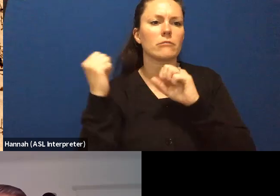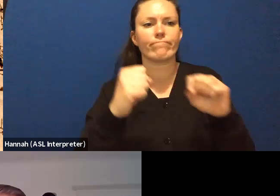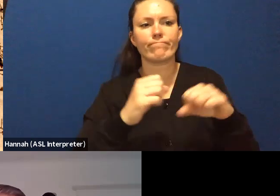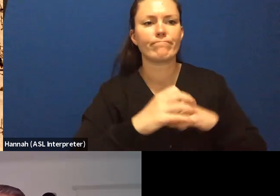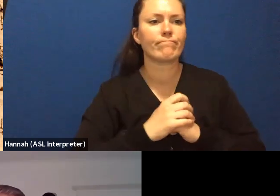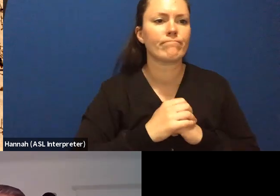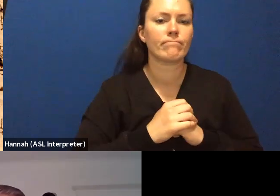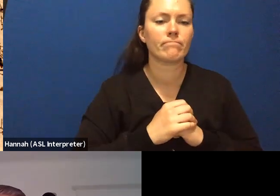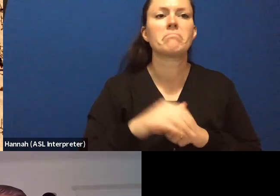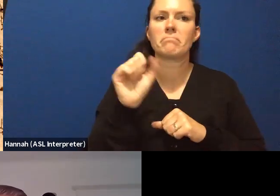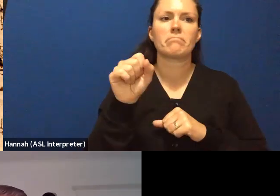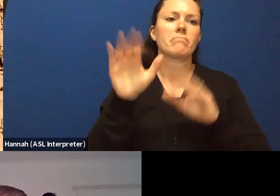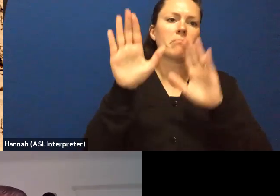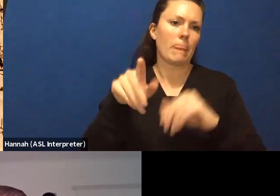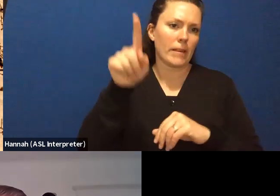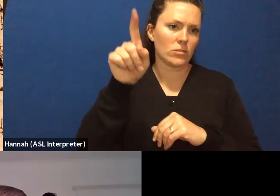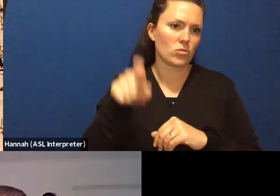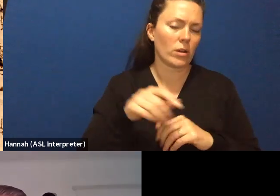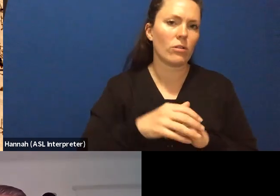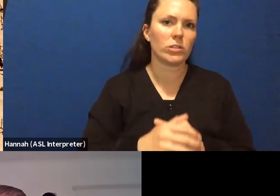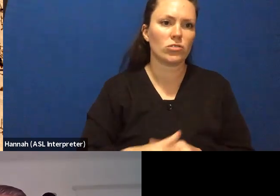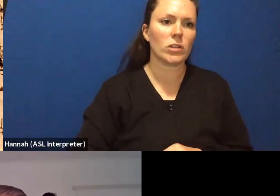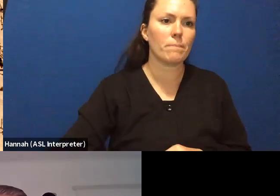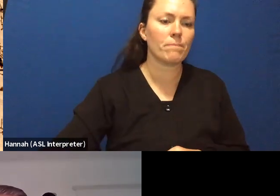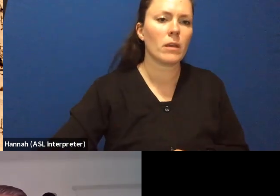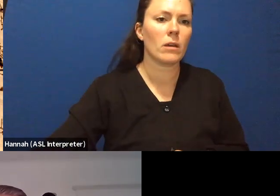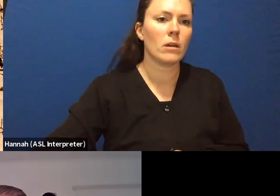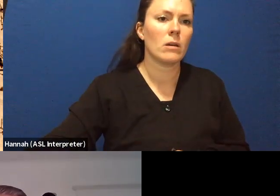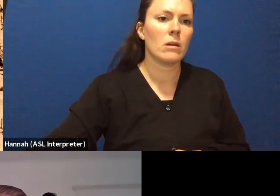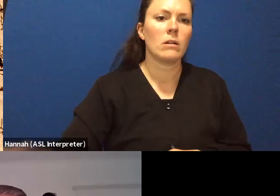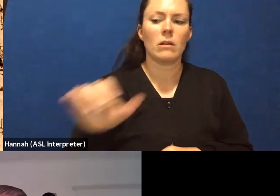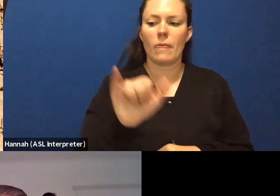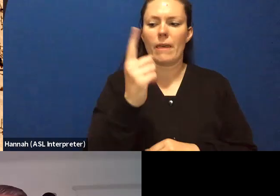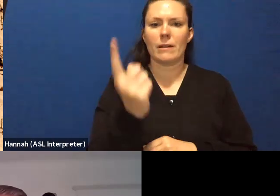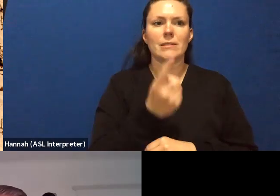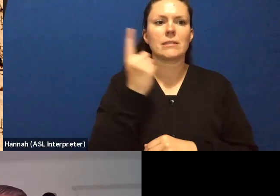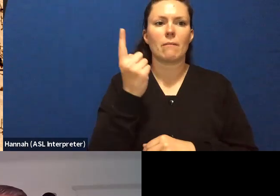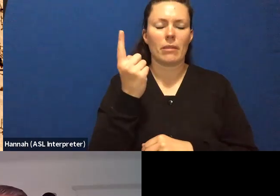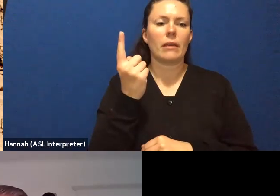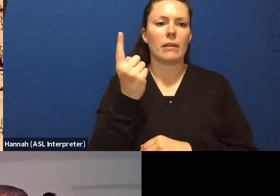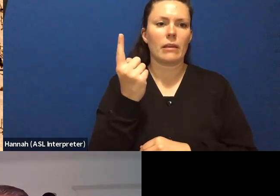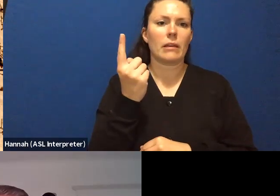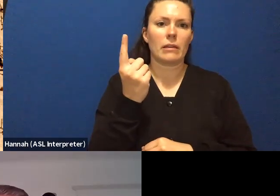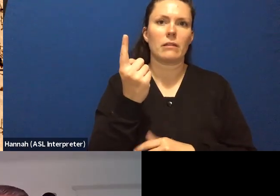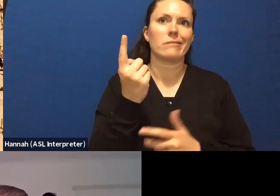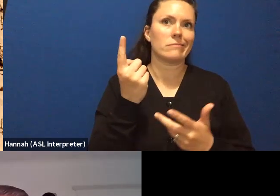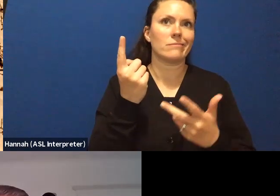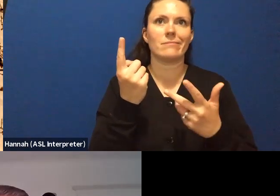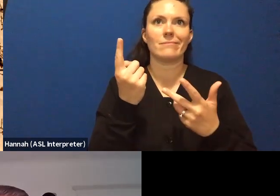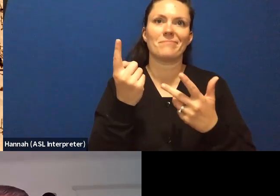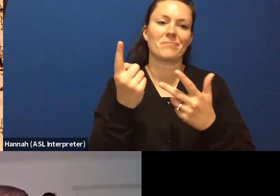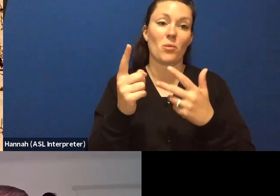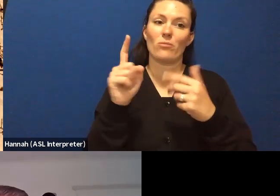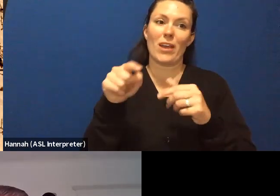Well, yeah, it's a great question. And that is, that is something that we are, constantly trying to